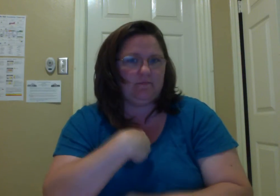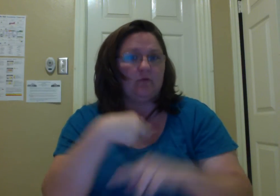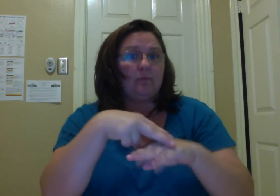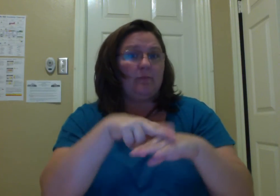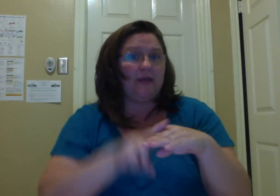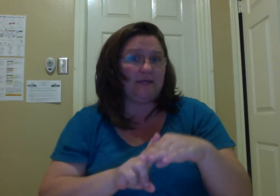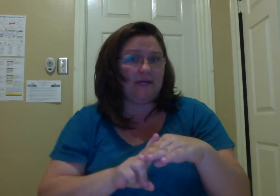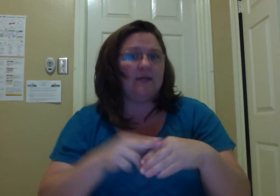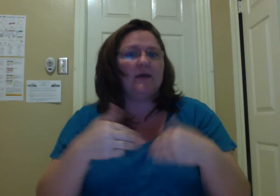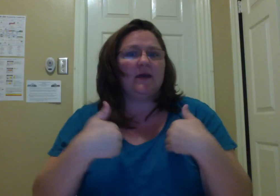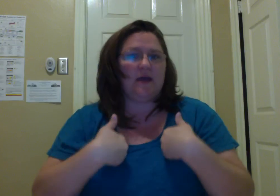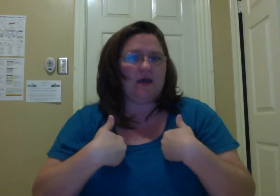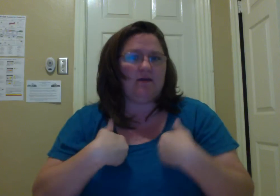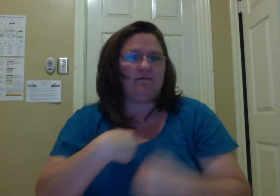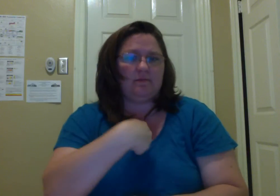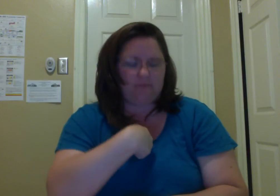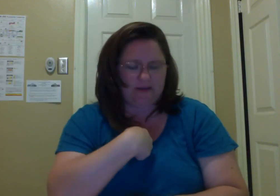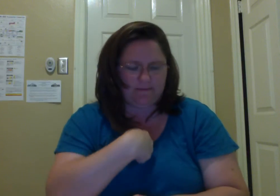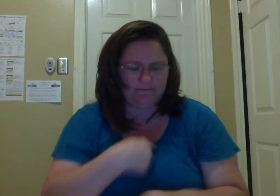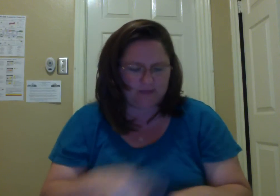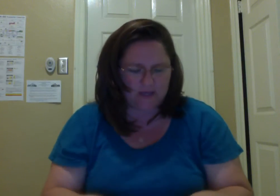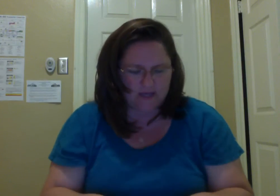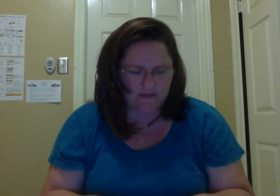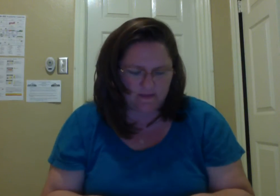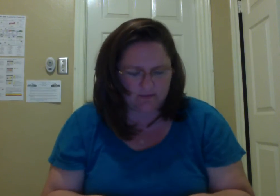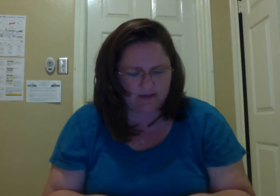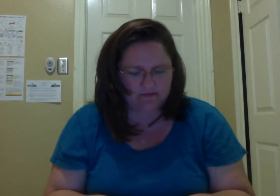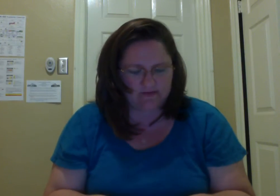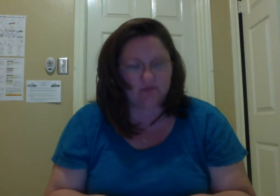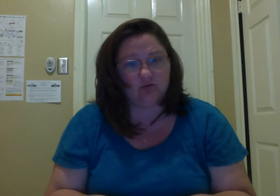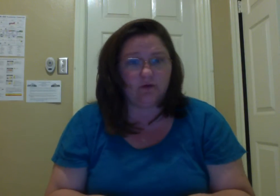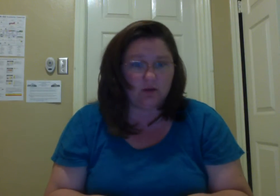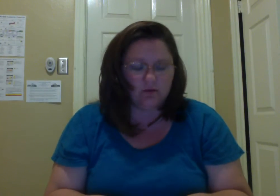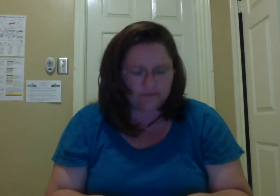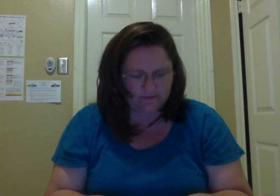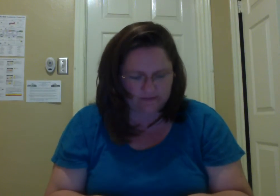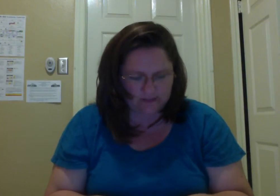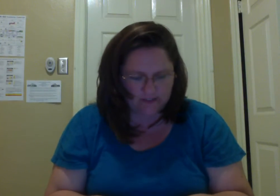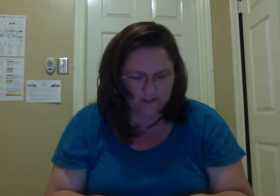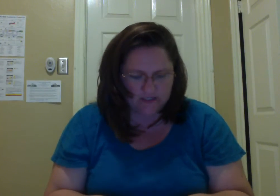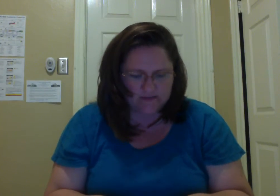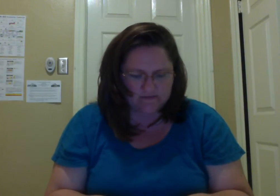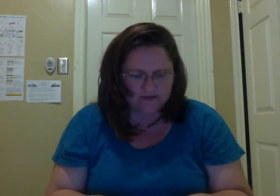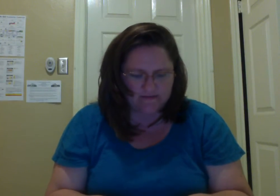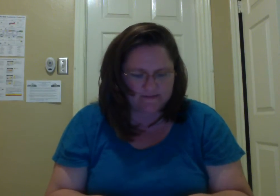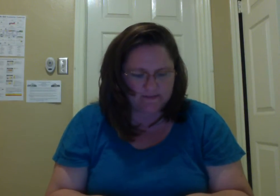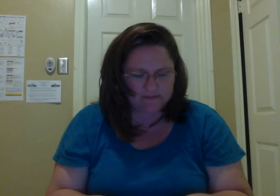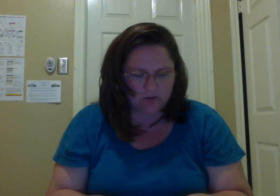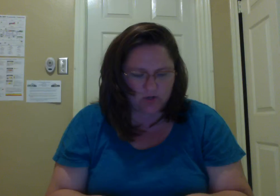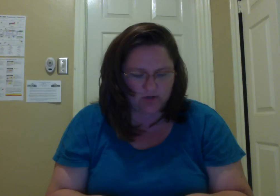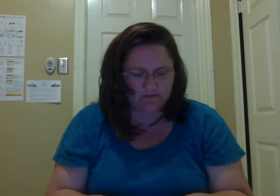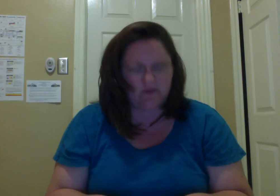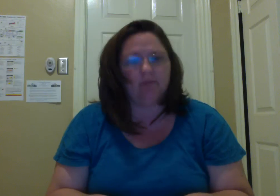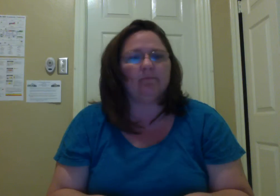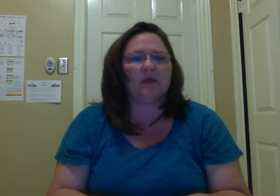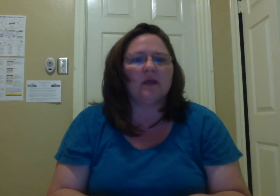So Band-Aid, have me. And then Max says, I drove all over the city to find these baseball cards for him. And